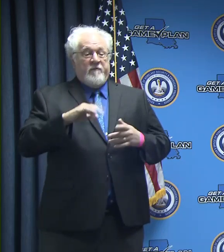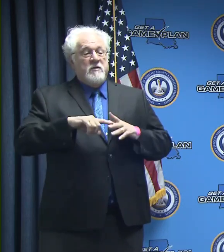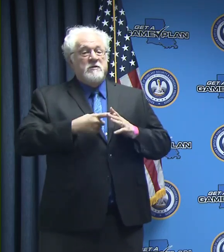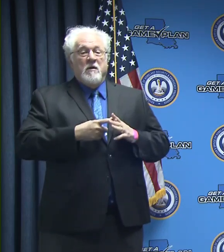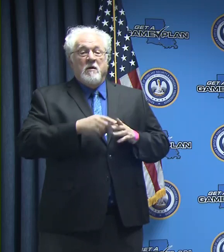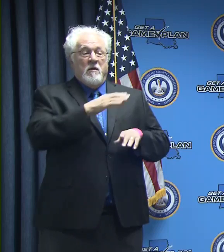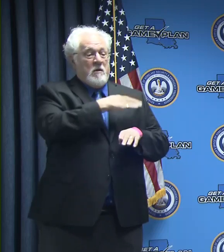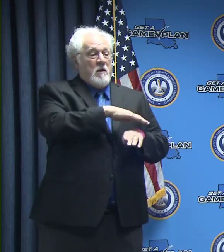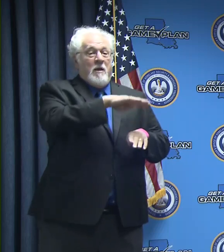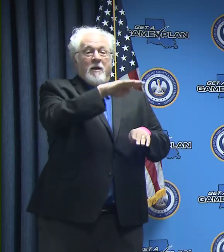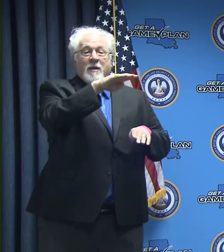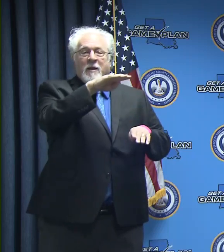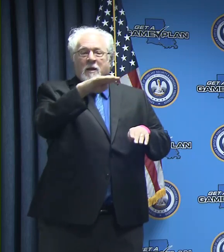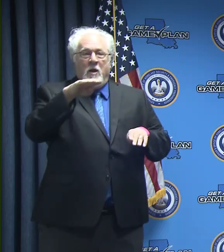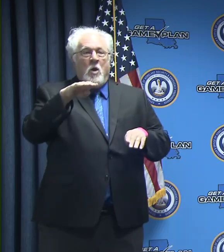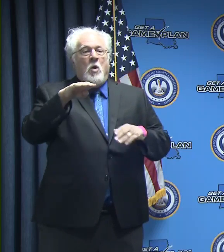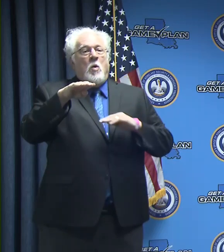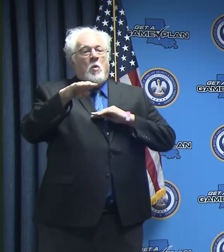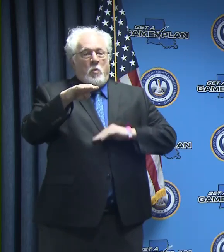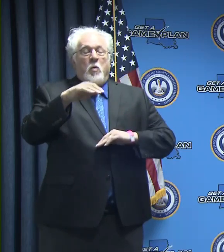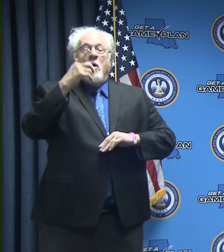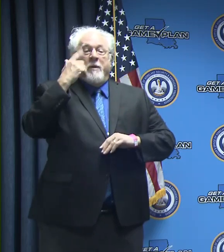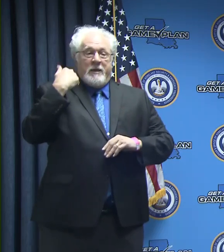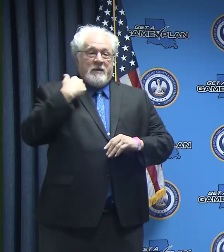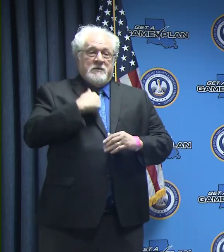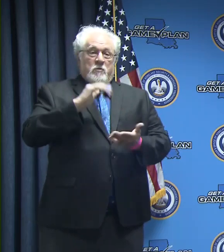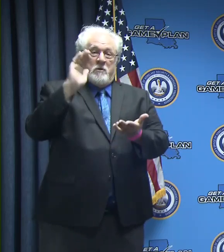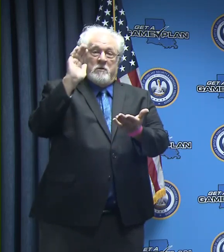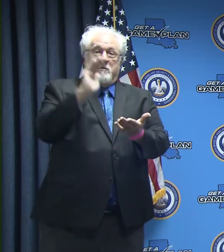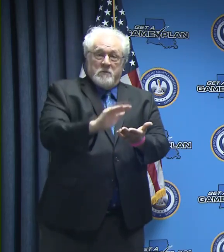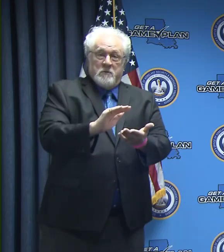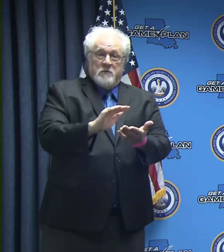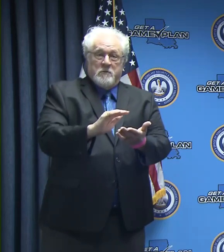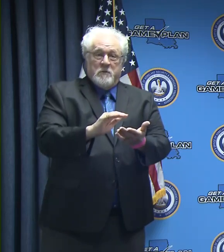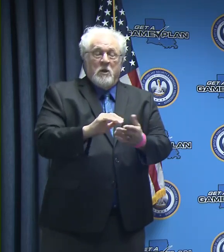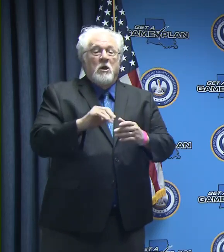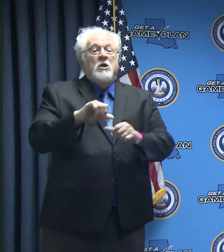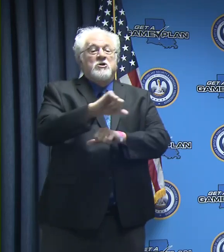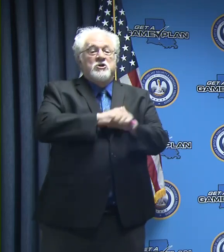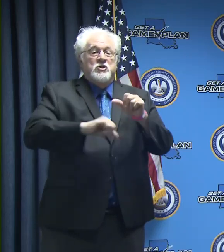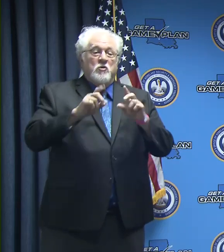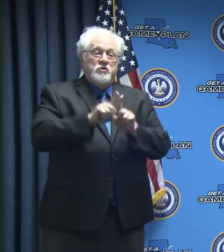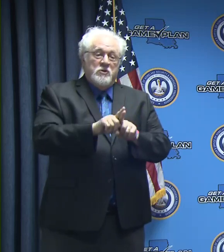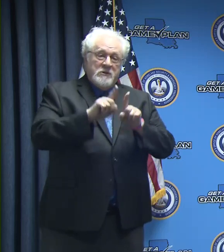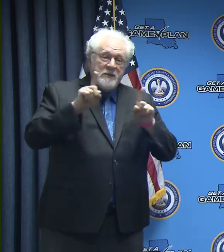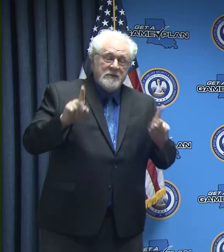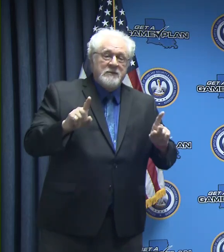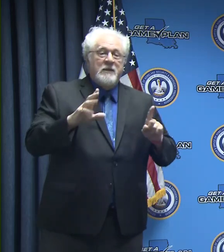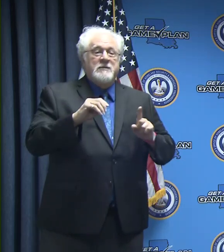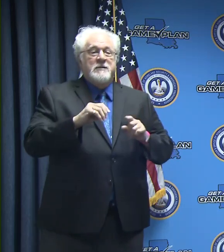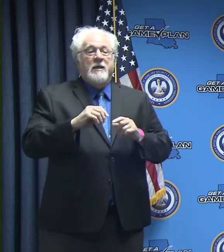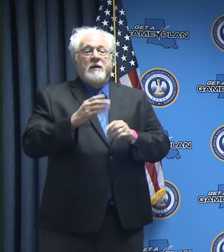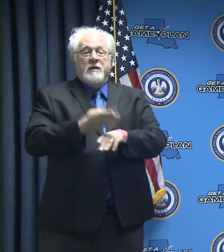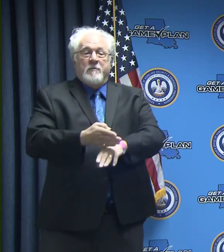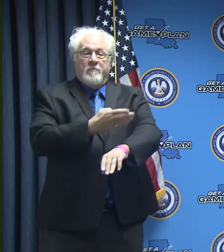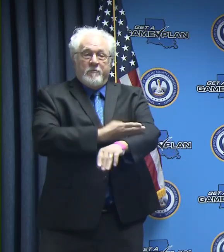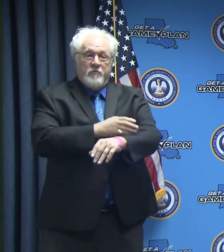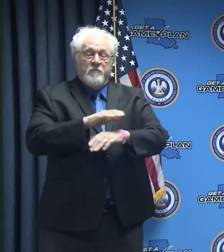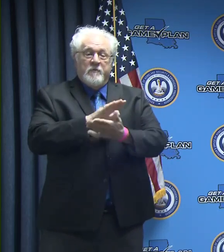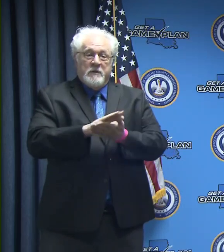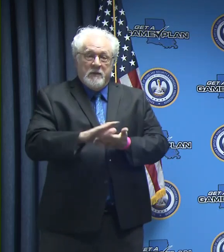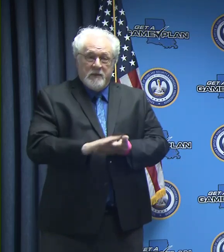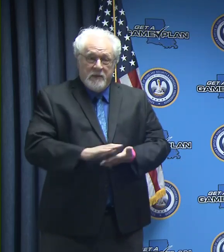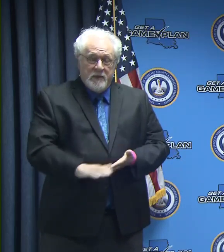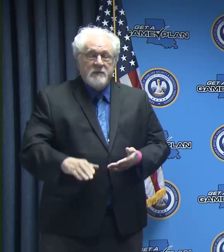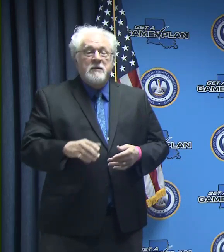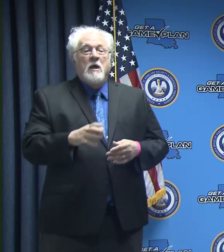the flattening the curve, it's only because of the mitigation measures. It's only because of the social distancing and the improved hygiene practices. And